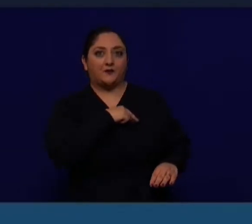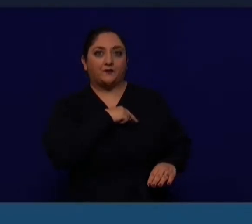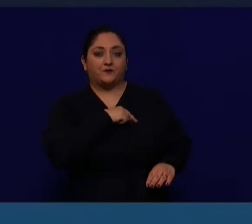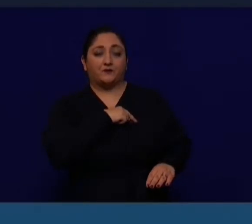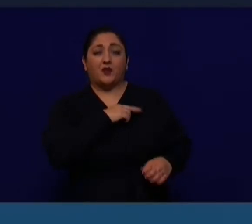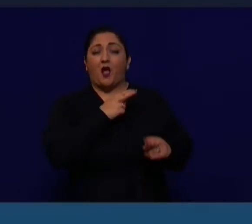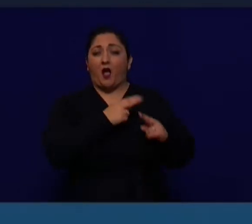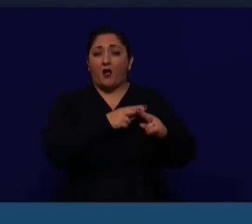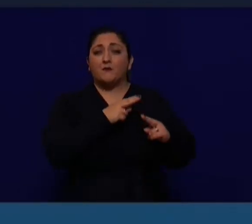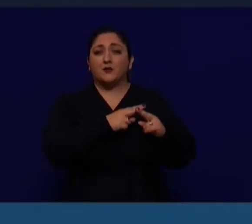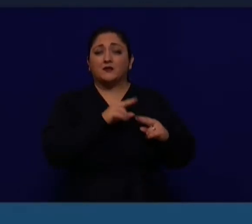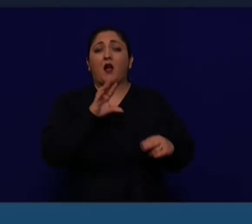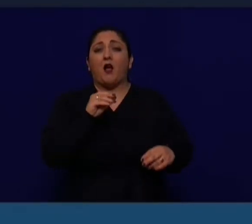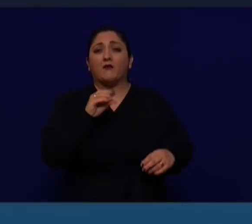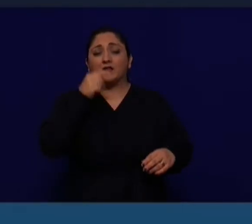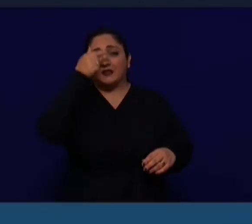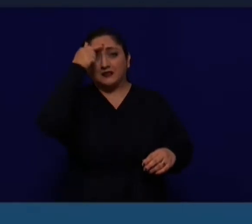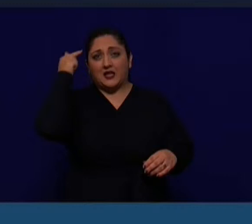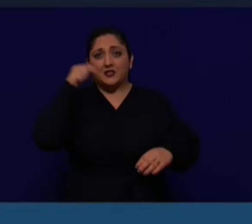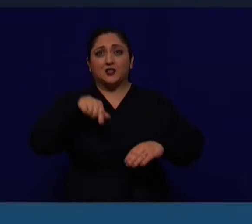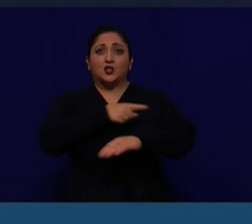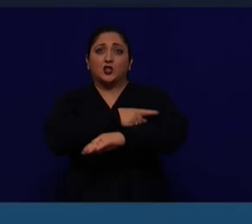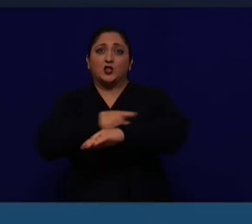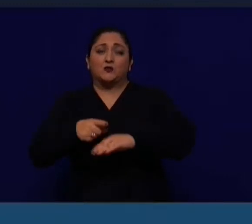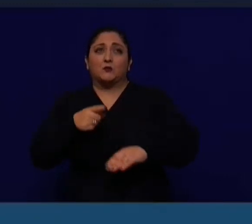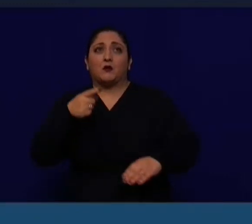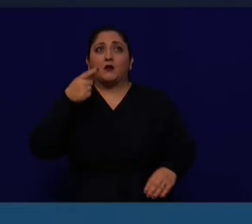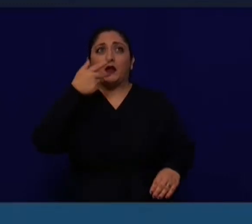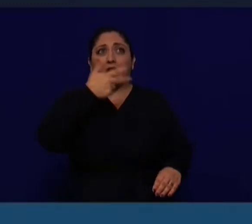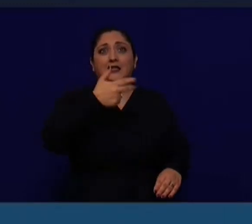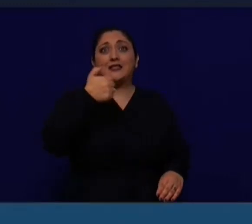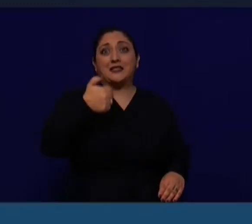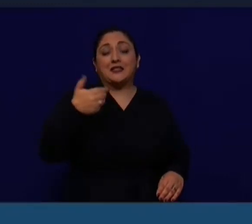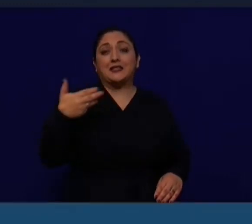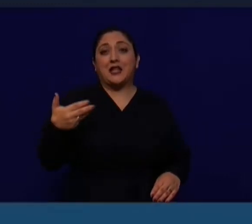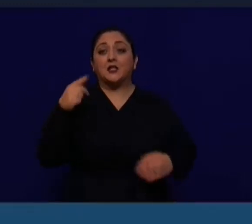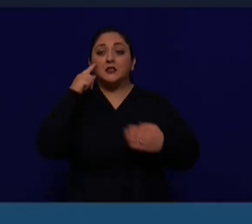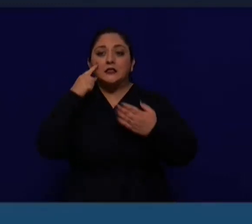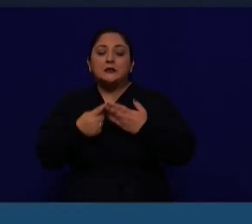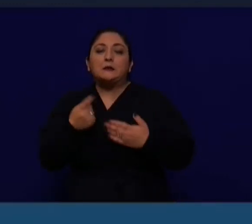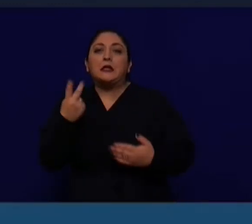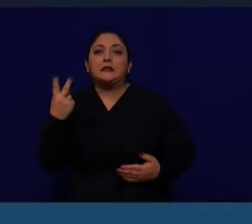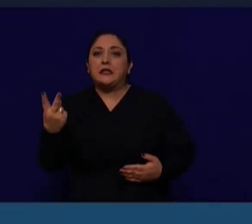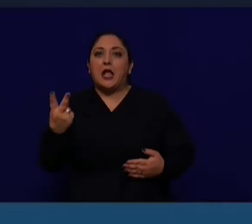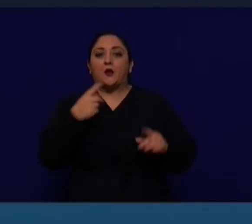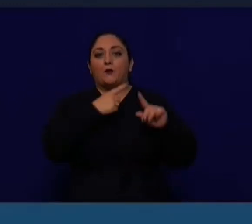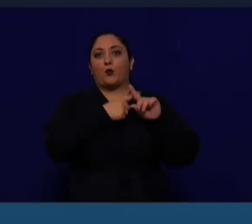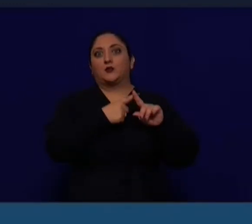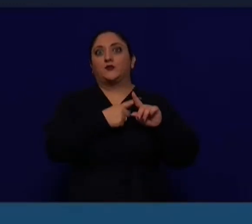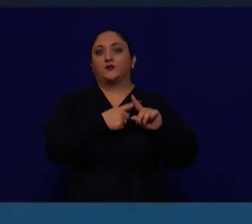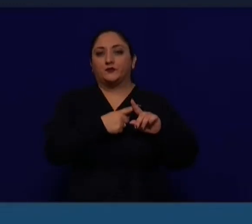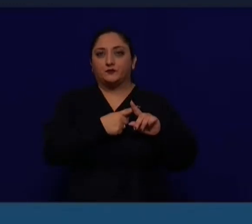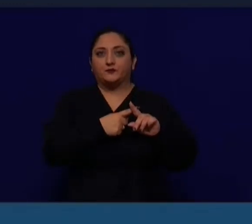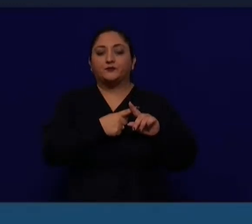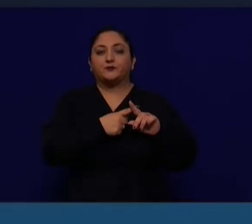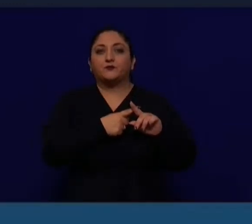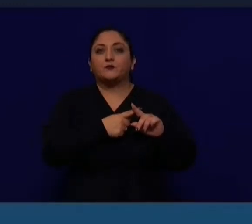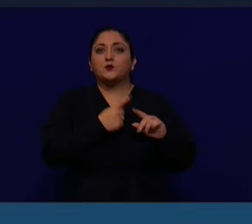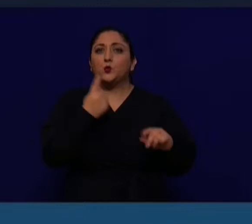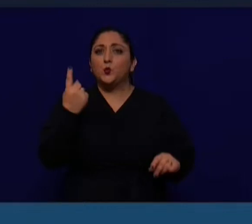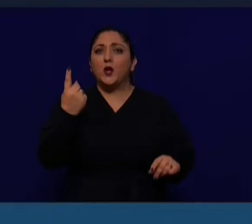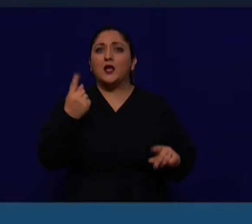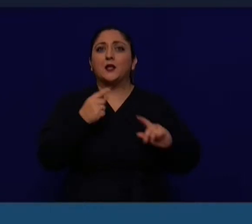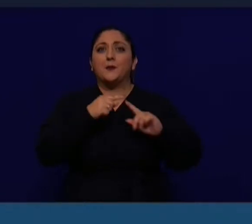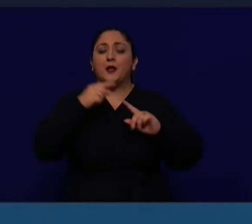ta' Marzu għamilna 869 u sibna żewġ każijiet li kienu pożittivi, persuna minn Poland